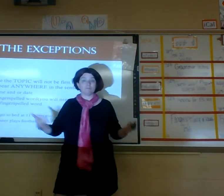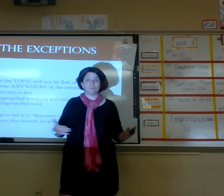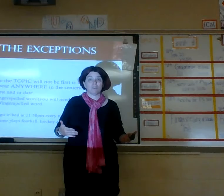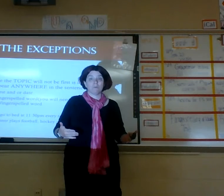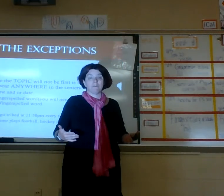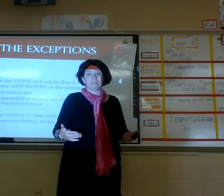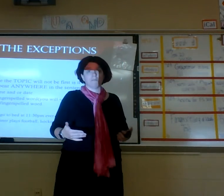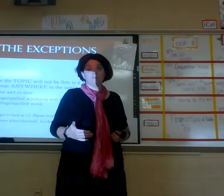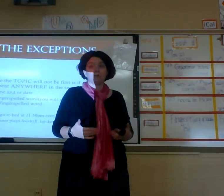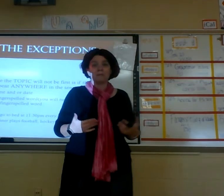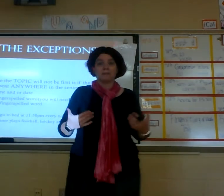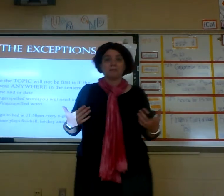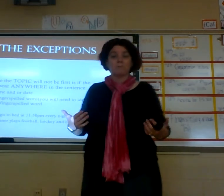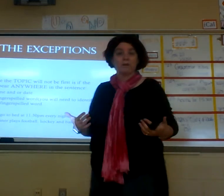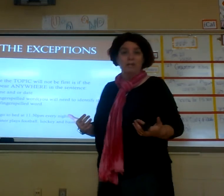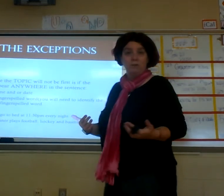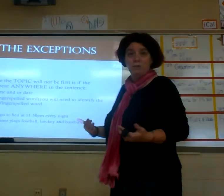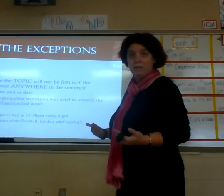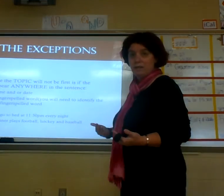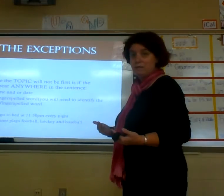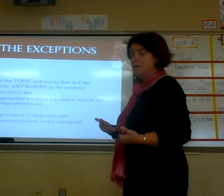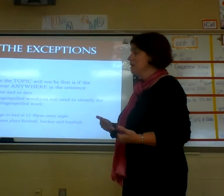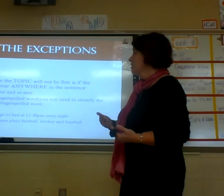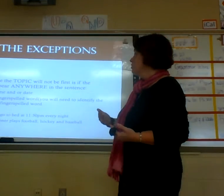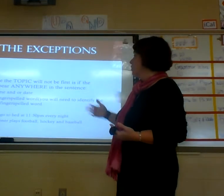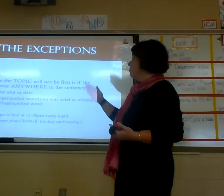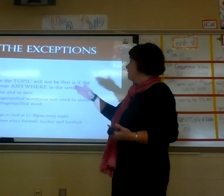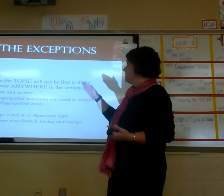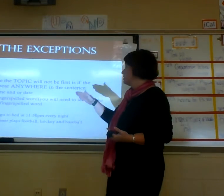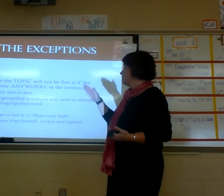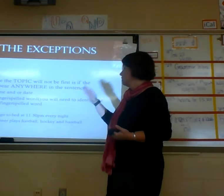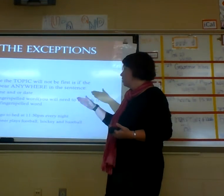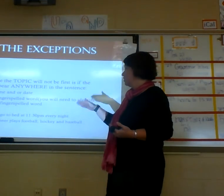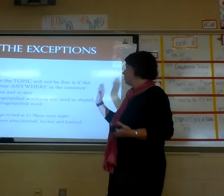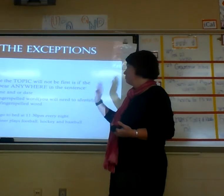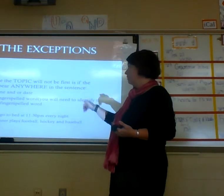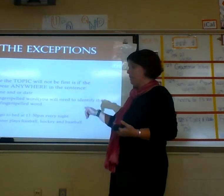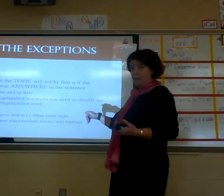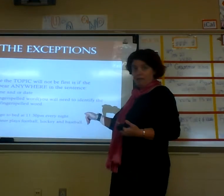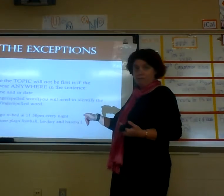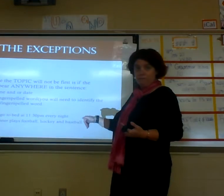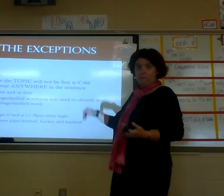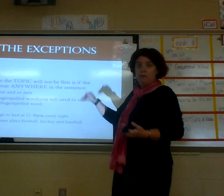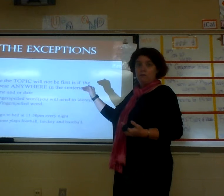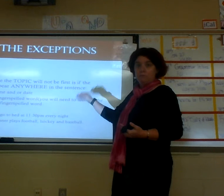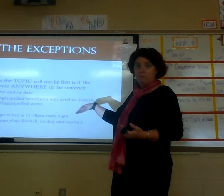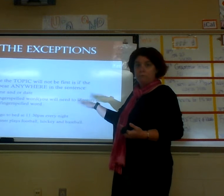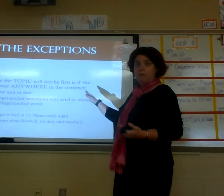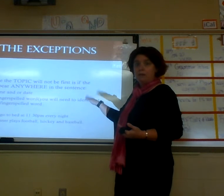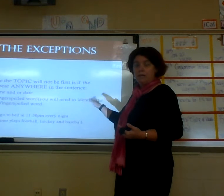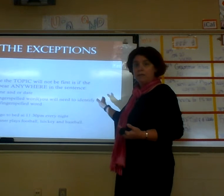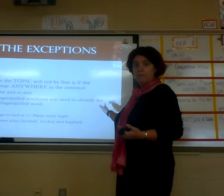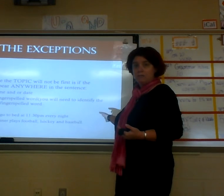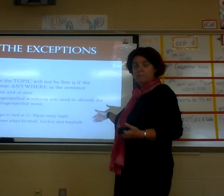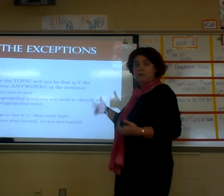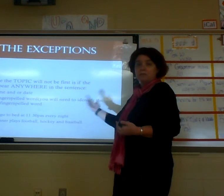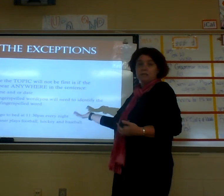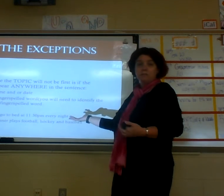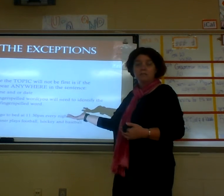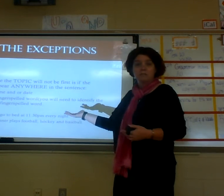still going to put my son first because I'm explaining who he is. So my son Connor play football, hockey, baseball. And in some instances,